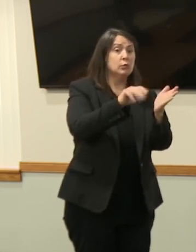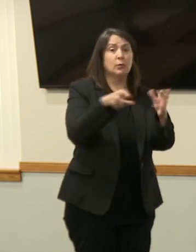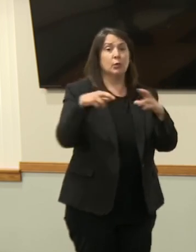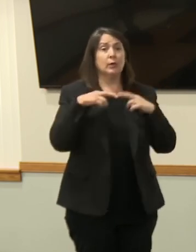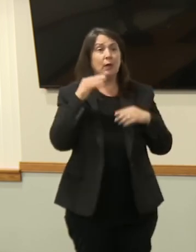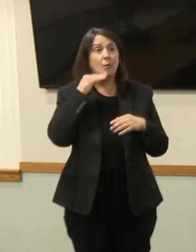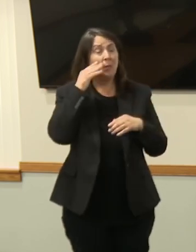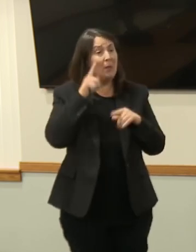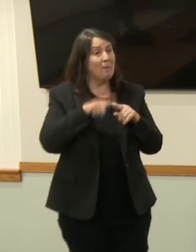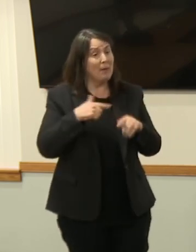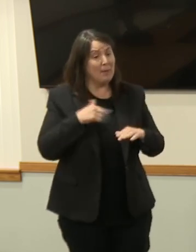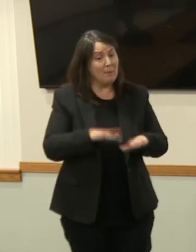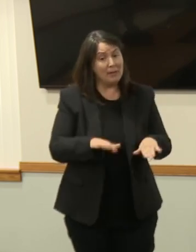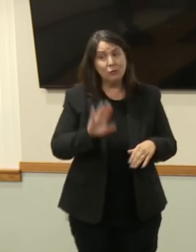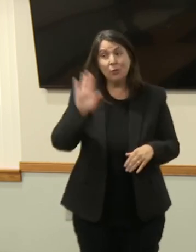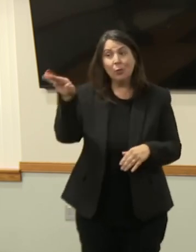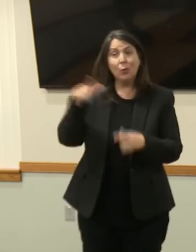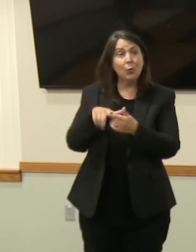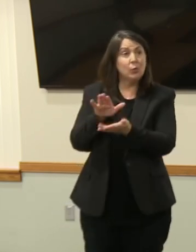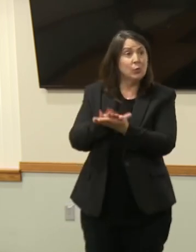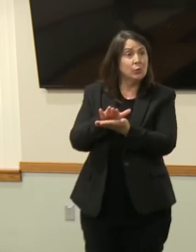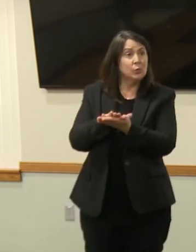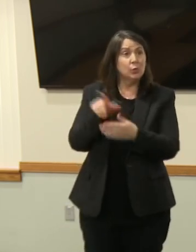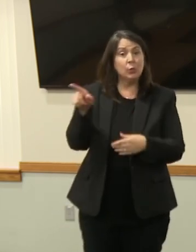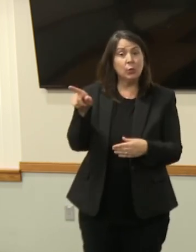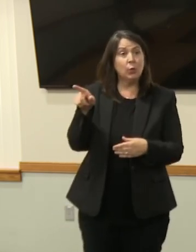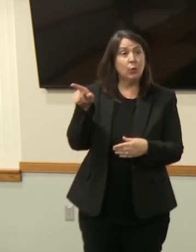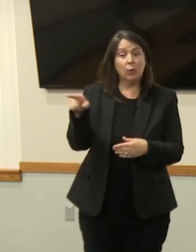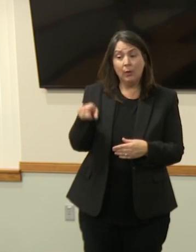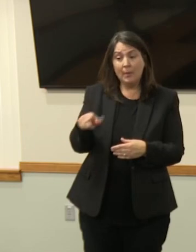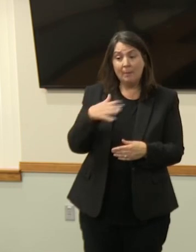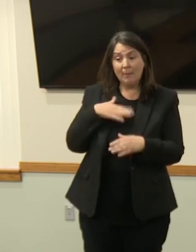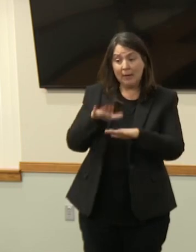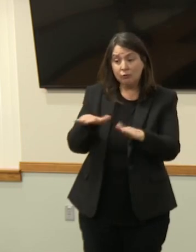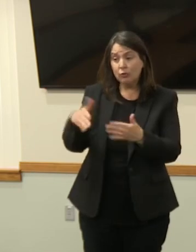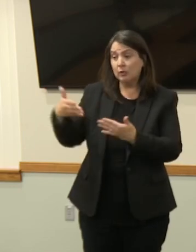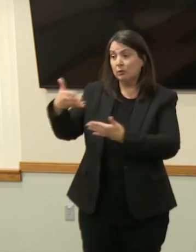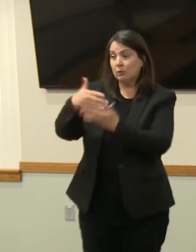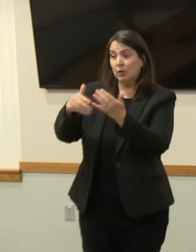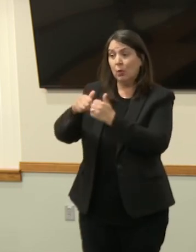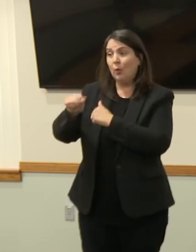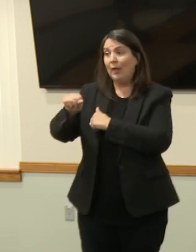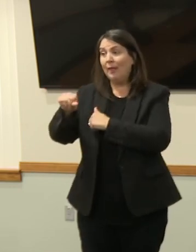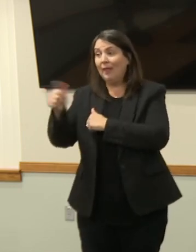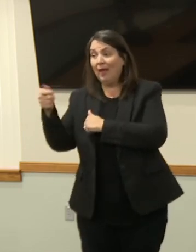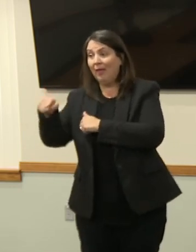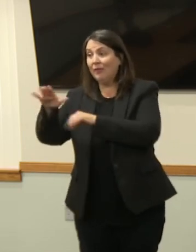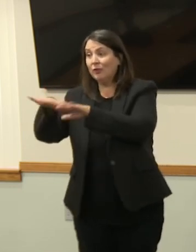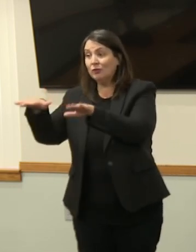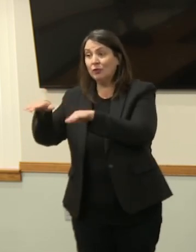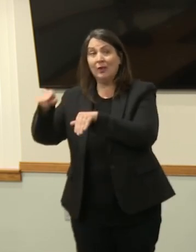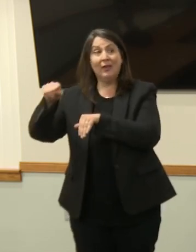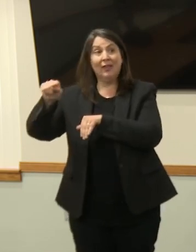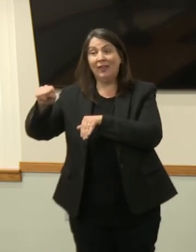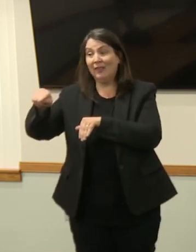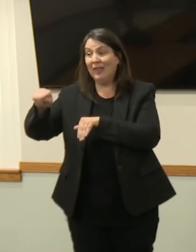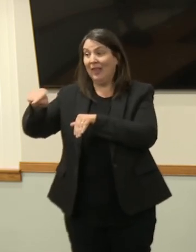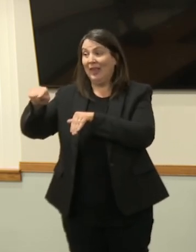to school. The kid that they play with, their parents, their grandparent, might live in a long-term care facility. That's 4 degrees of